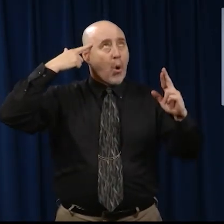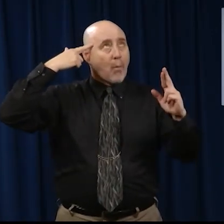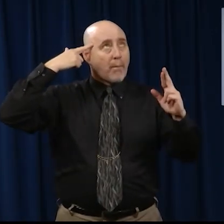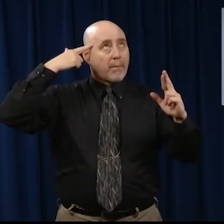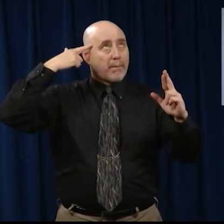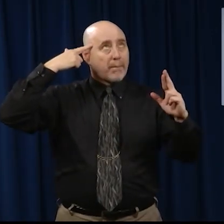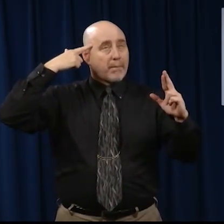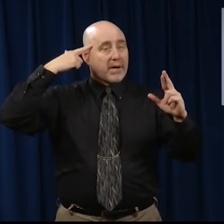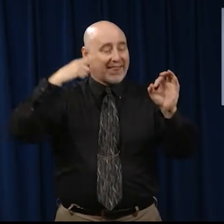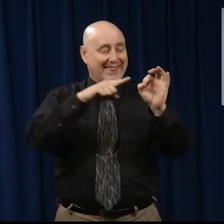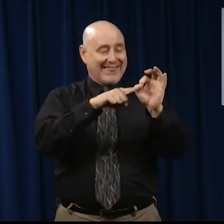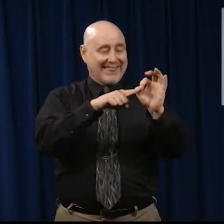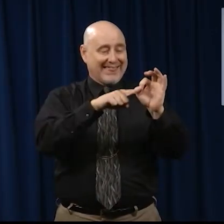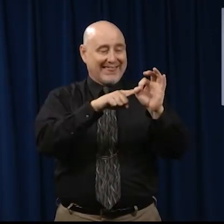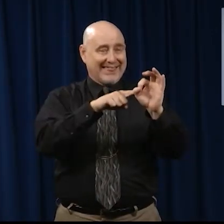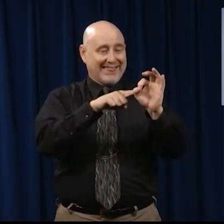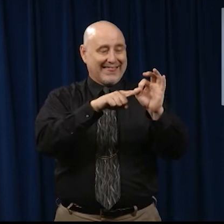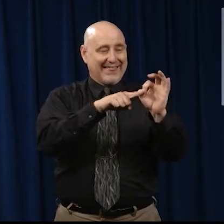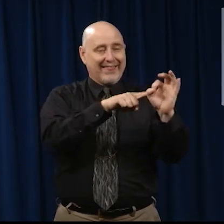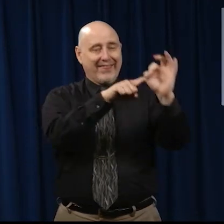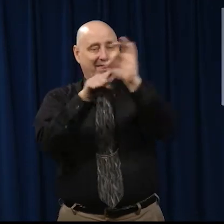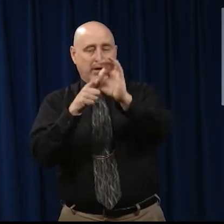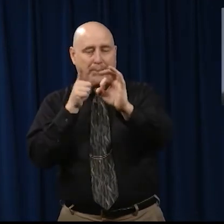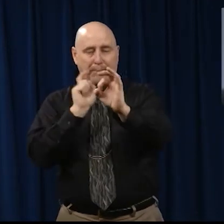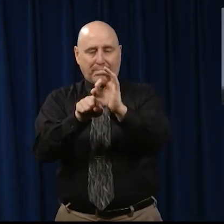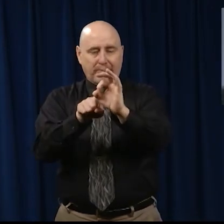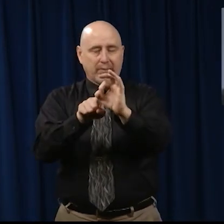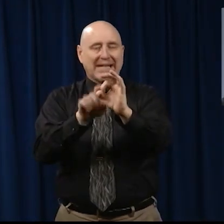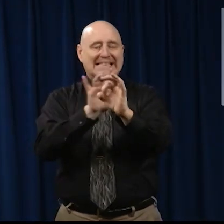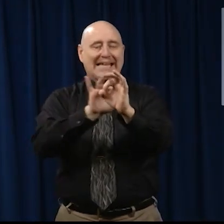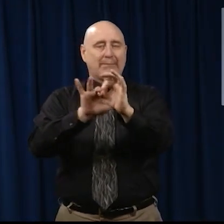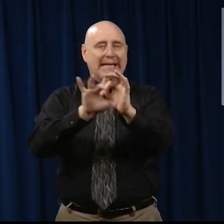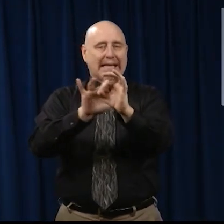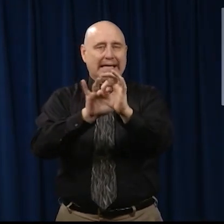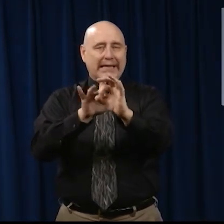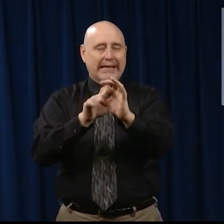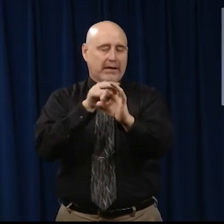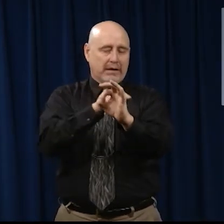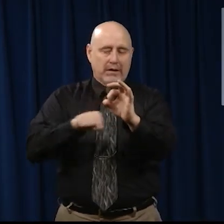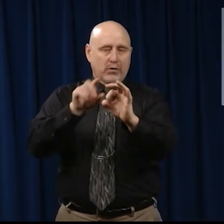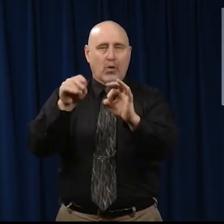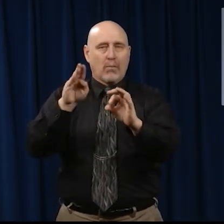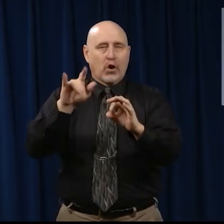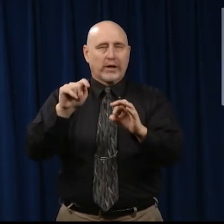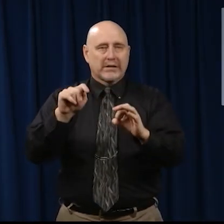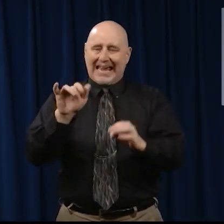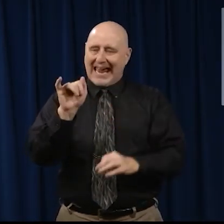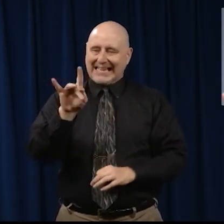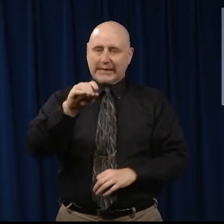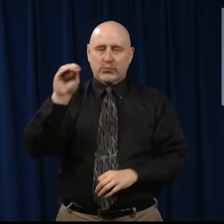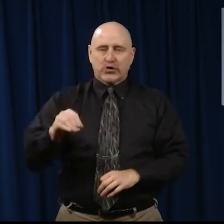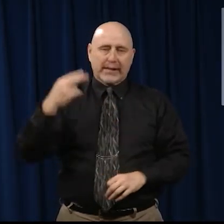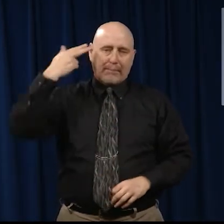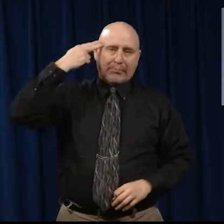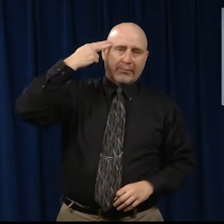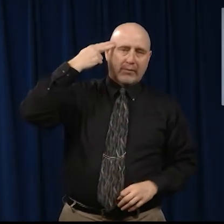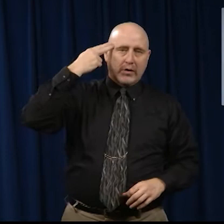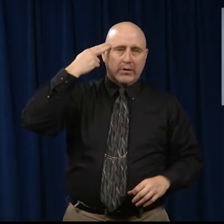and hope that the cylinder that it landed on is not one of the 6 that had the bullet. You got an 18% chance of shooting yourself in the